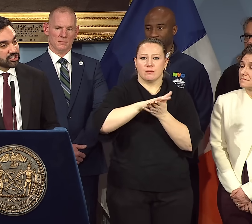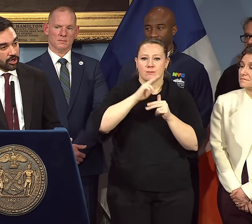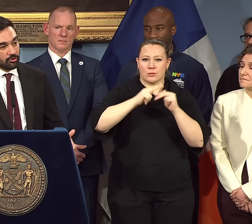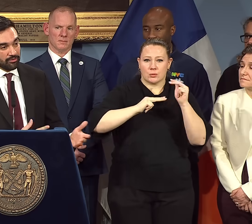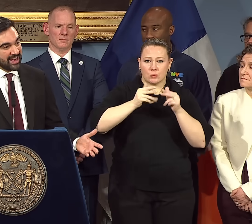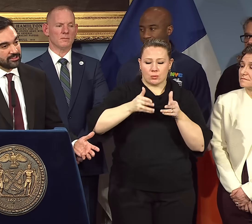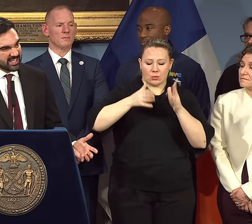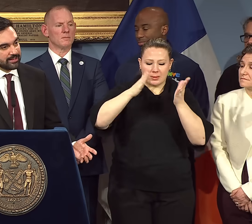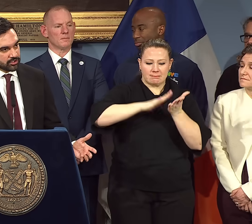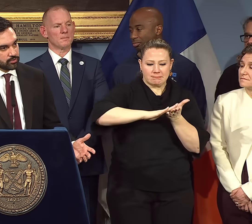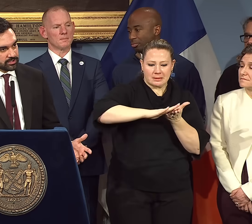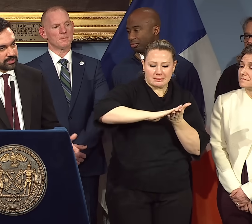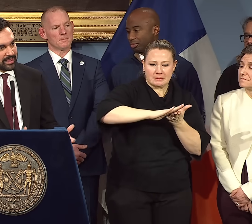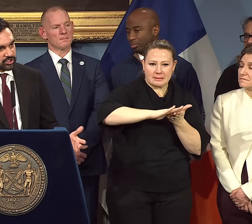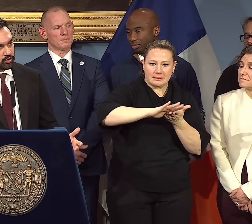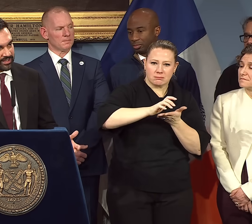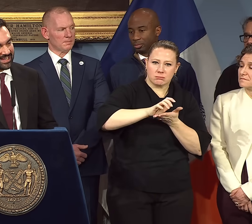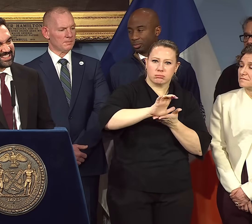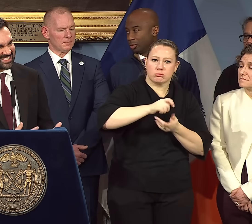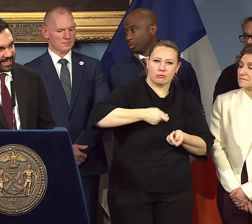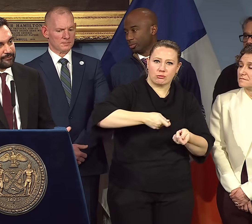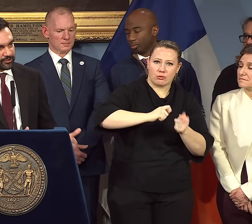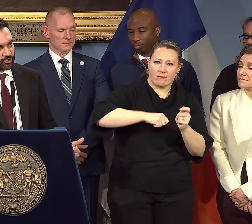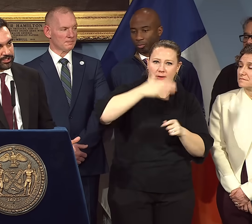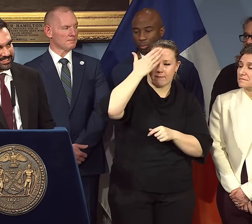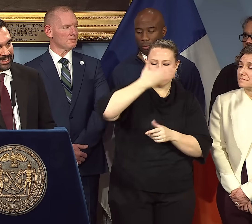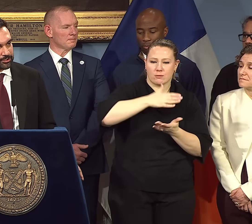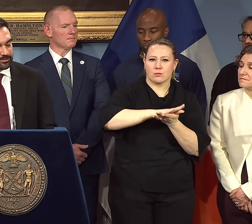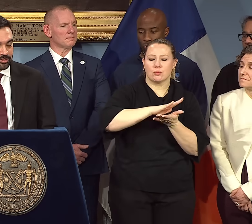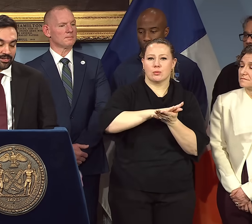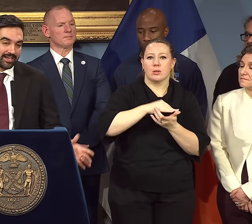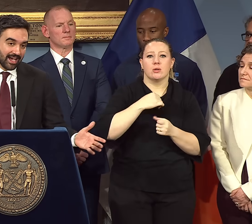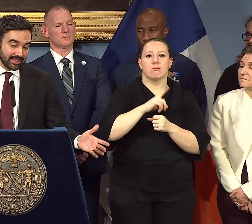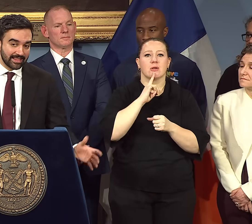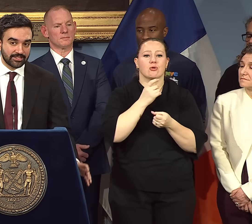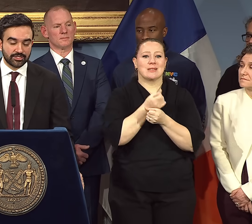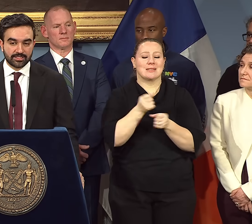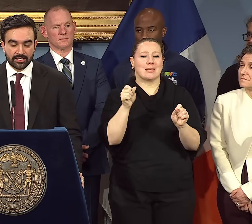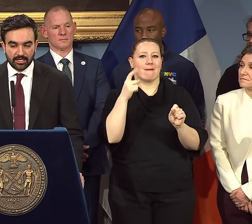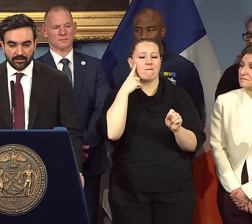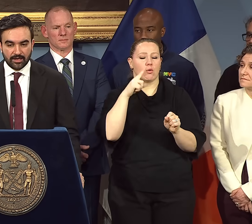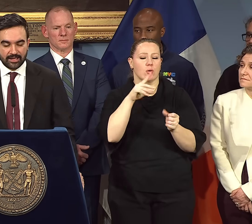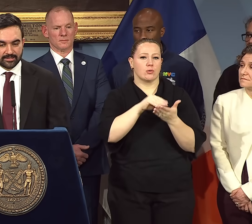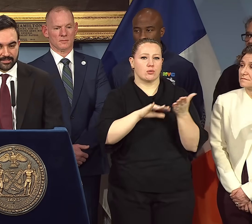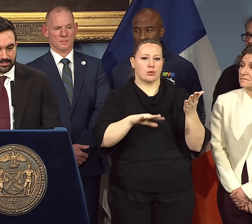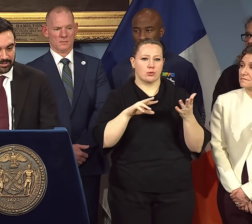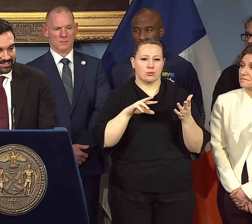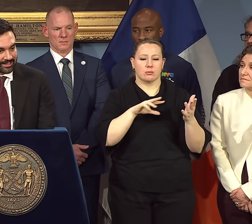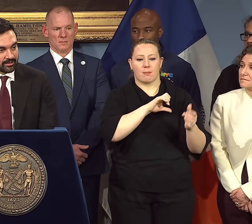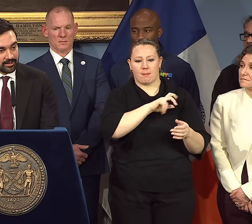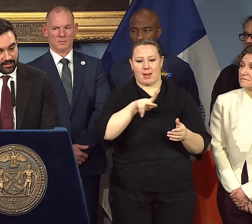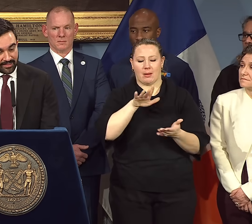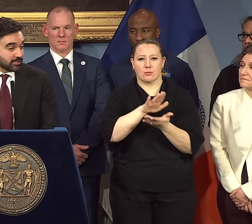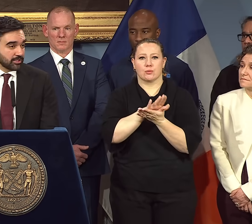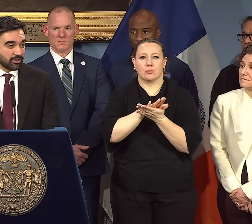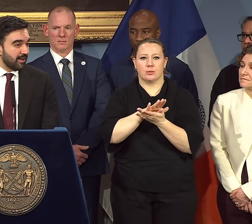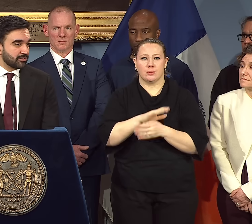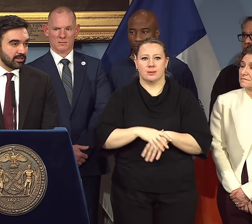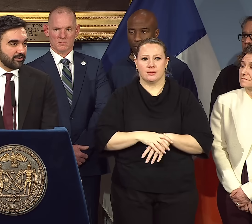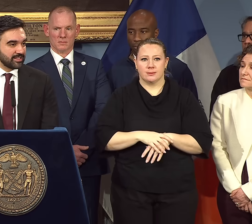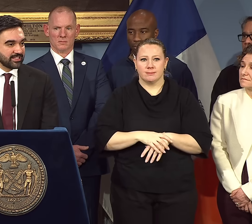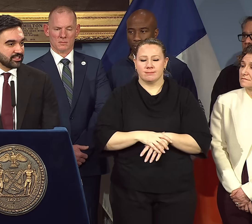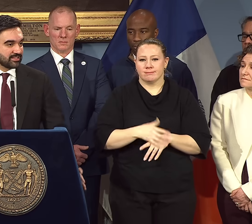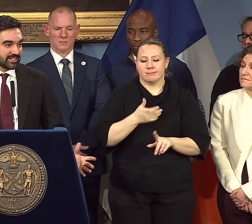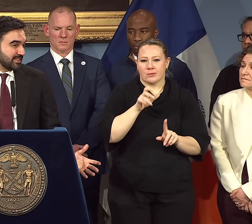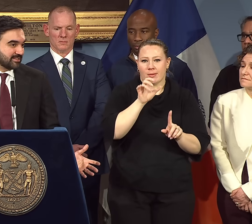the snow right outside of schools to make sure that it is safe for students to actually return. I think that's just, to be clear, that's what drives